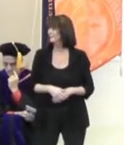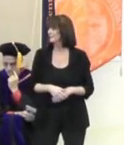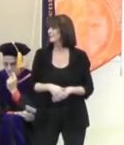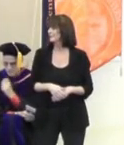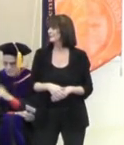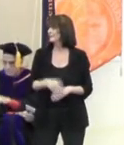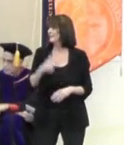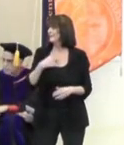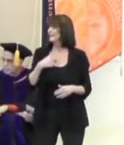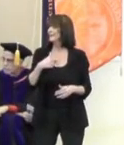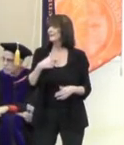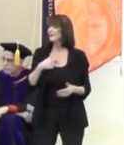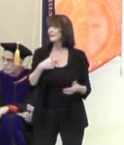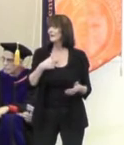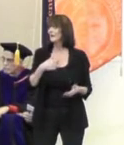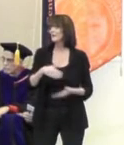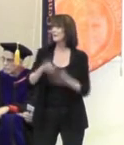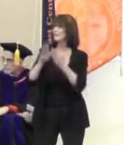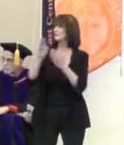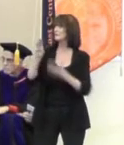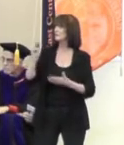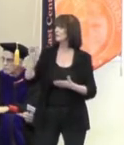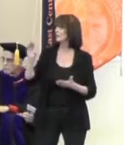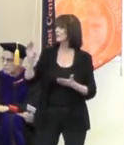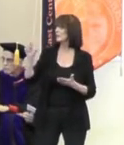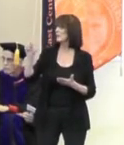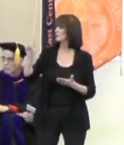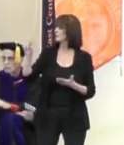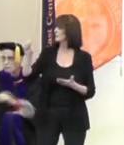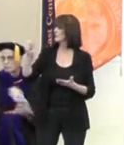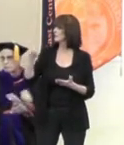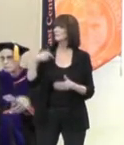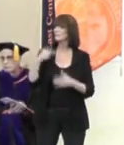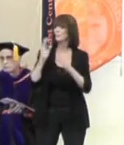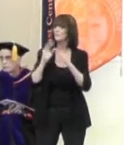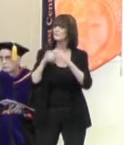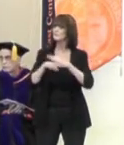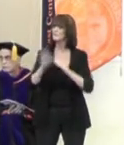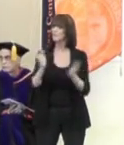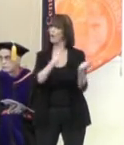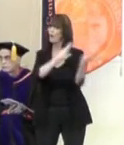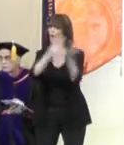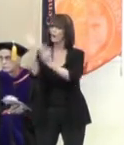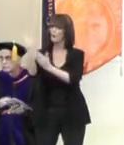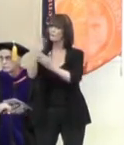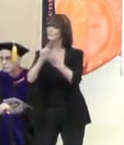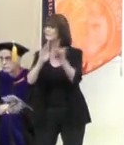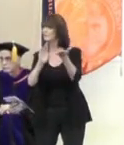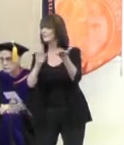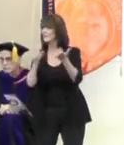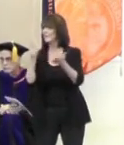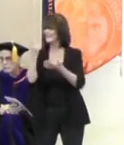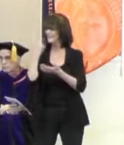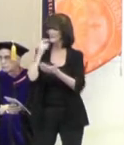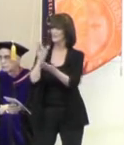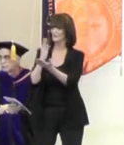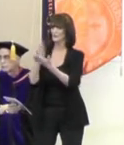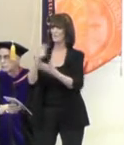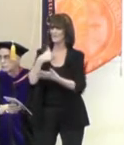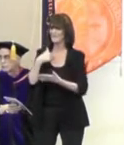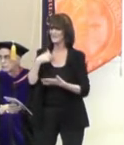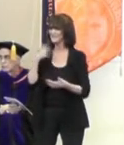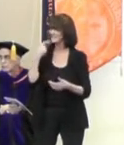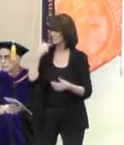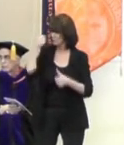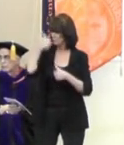And I ran into McClendon out here. Just, I was going down the hall, and he stopped me right out there just now. He said, you remember